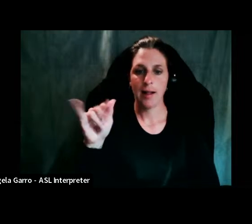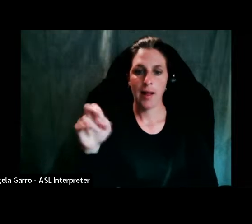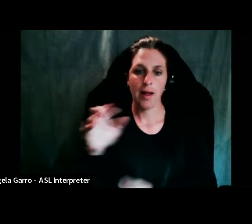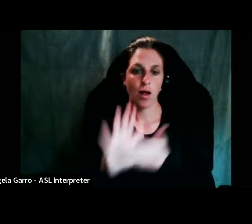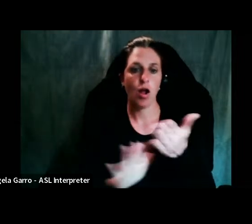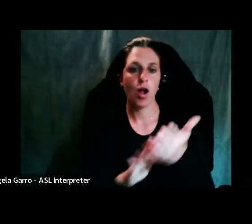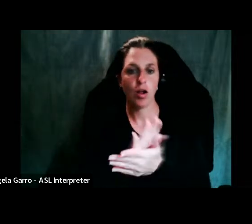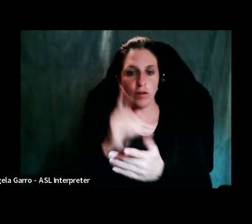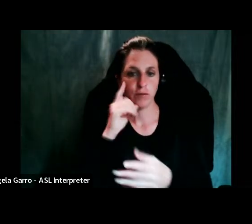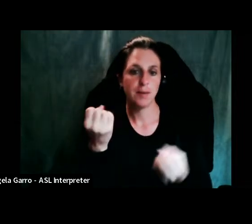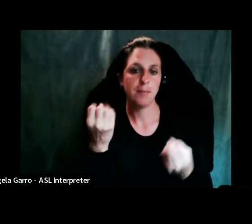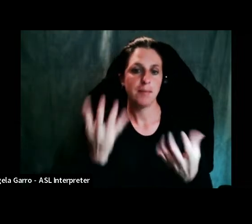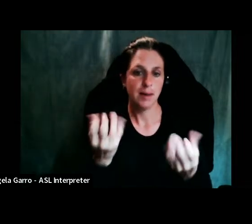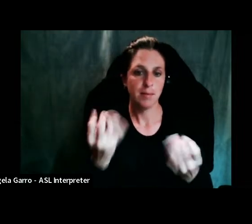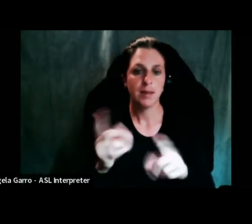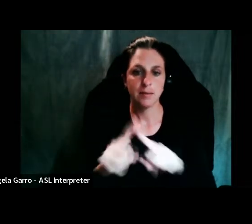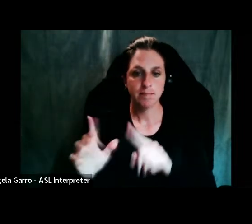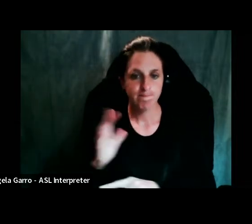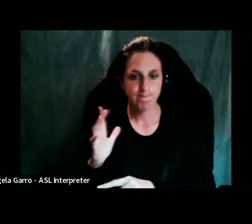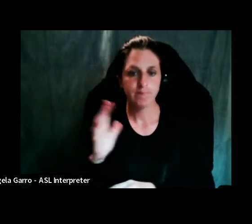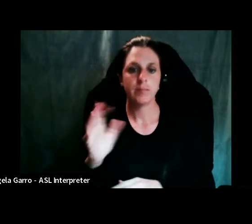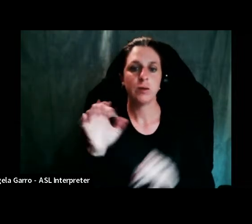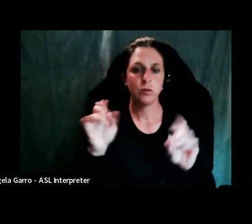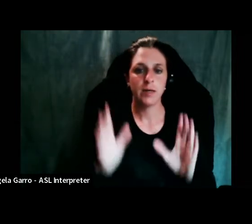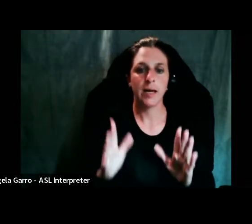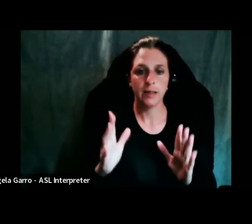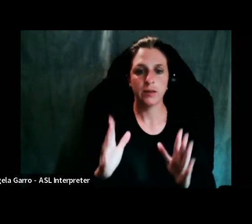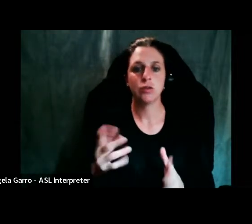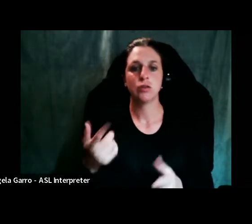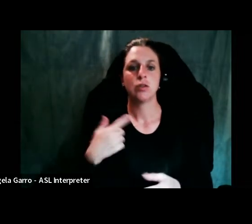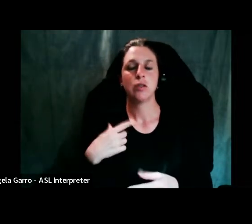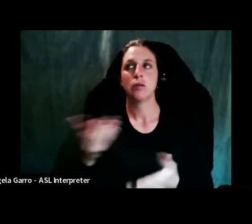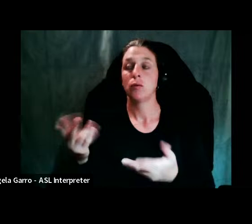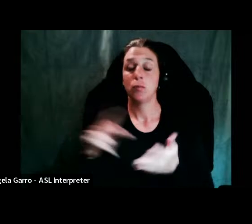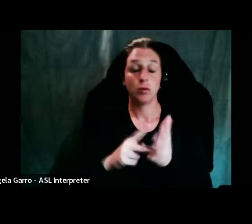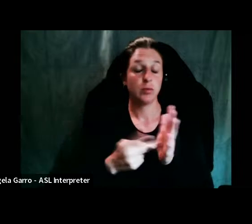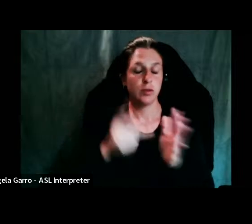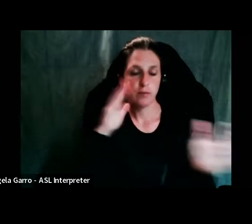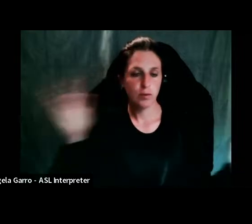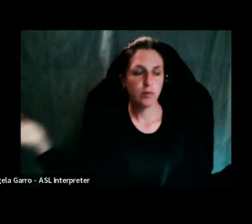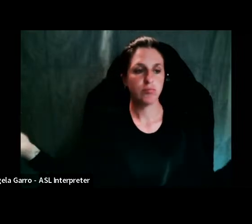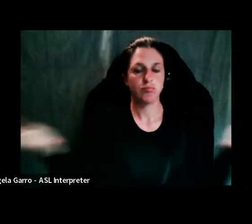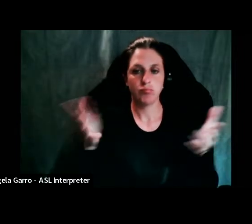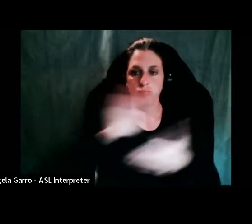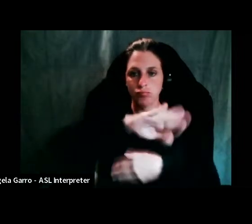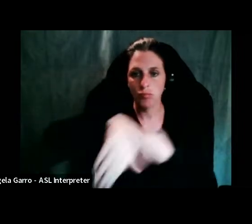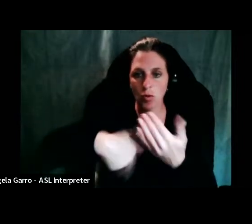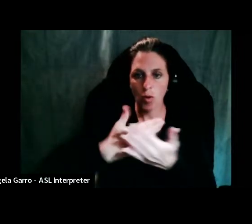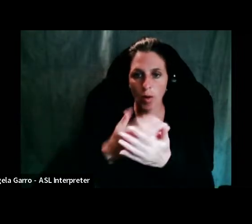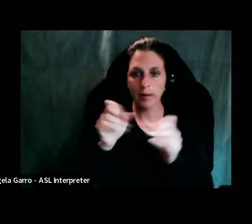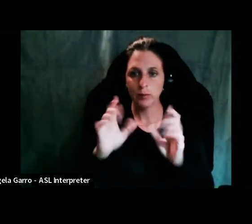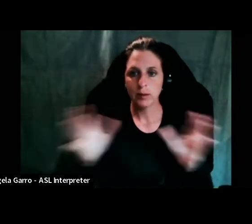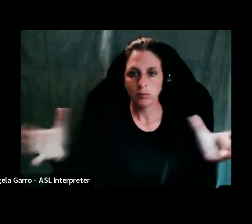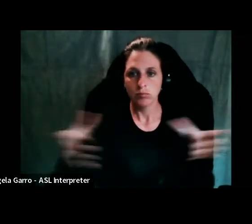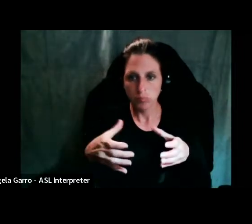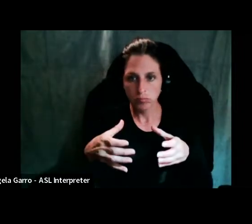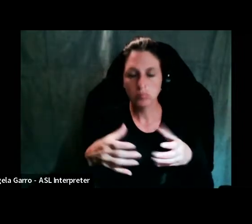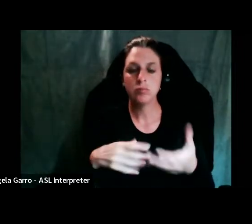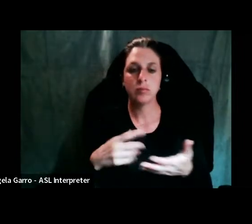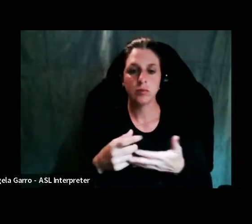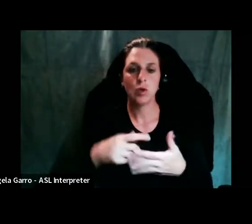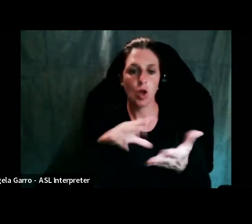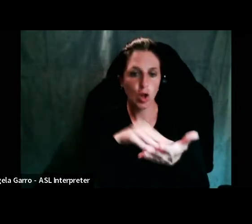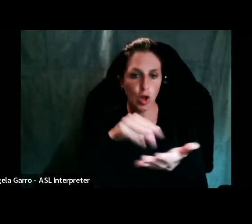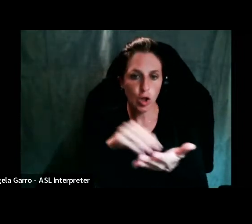the theme was humanizing pedagogy, and the purpose was to bring educators together to learn about and anchor all of this work for our